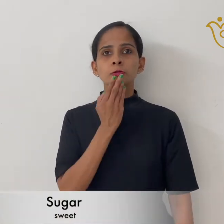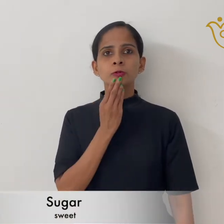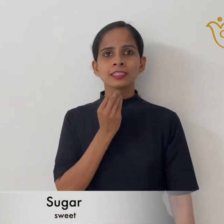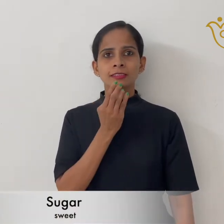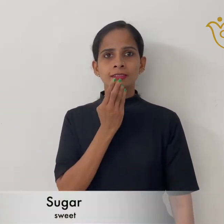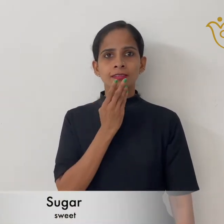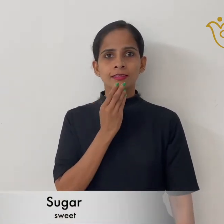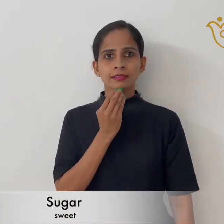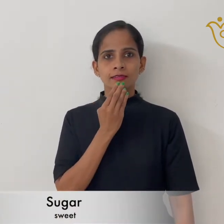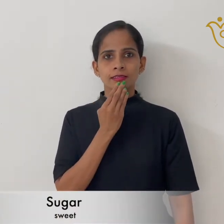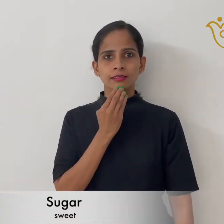sugar, sweet,